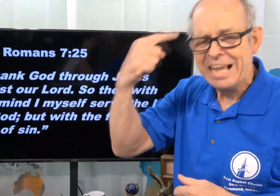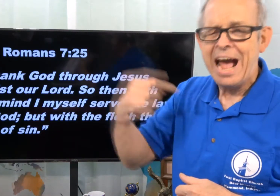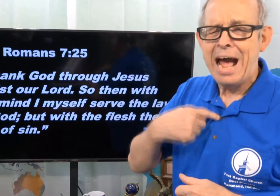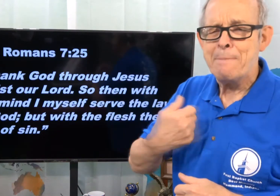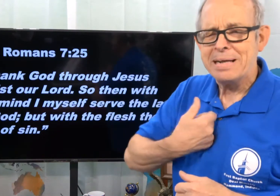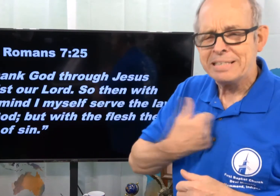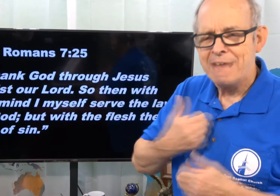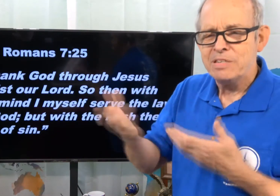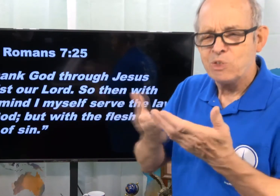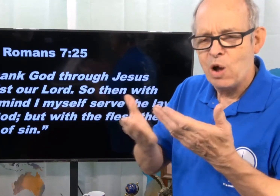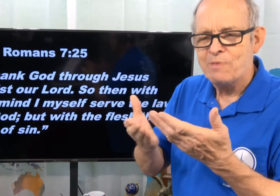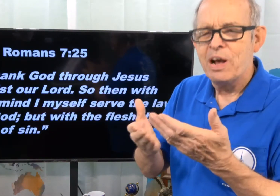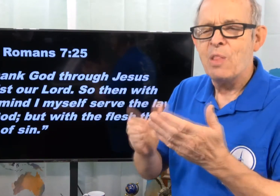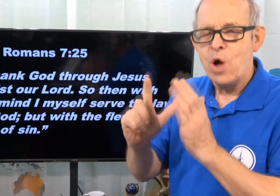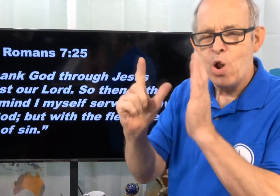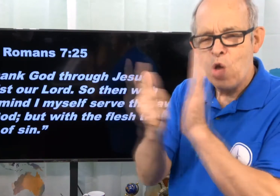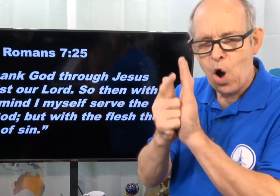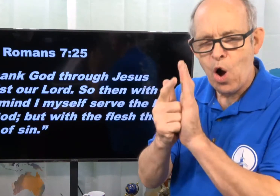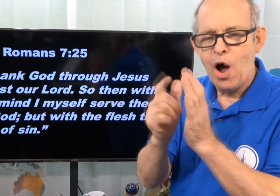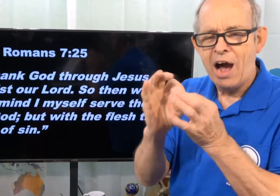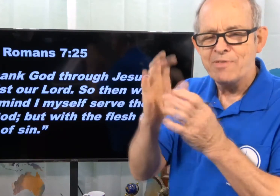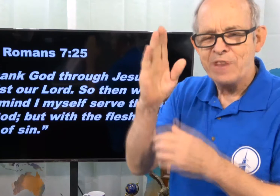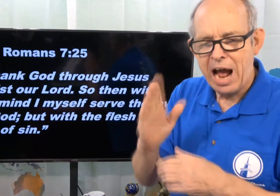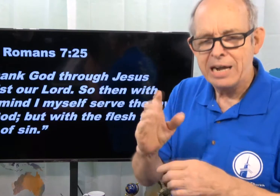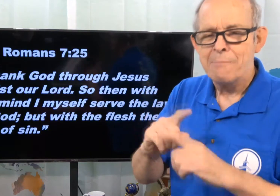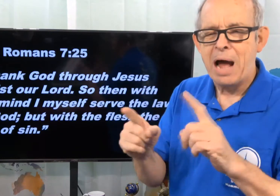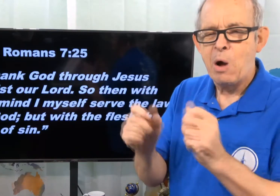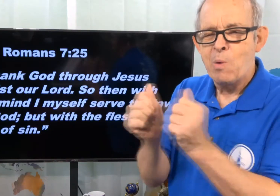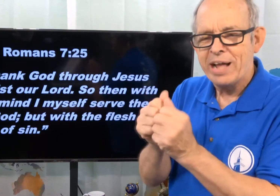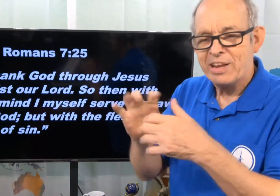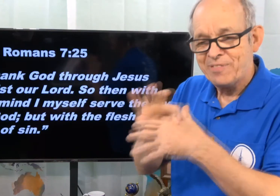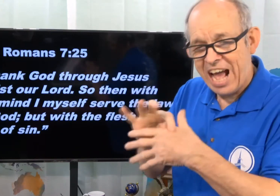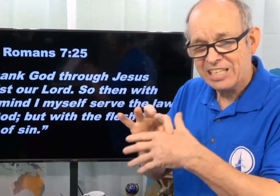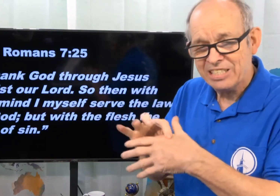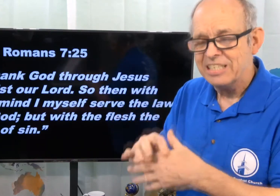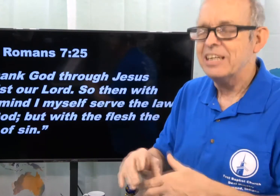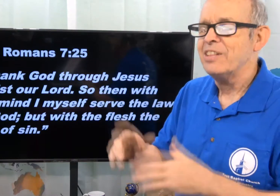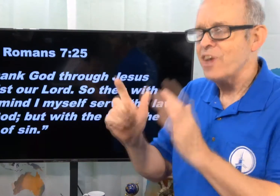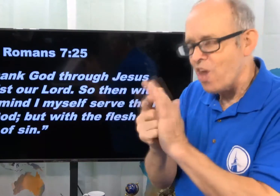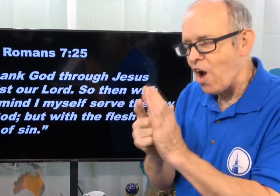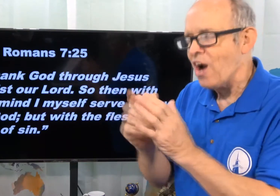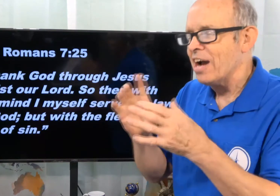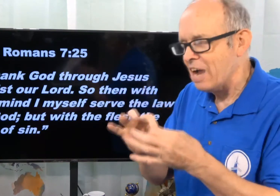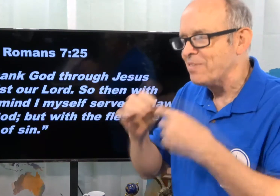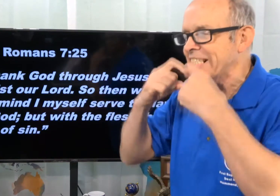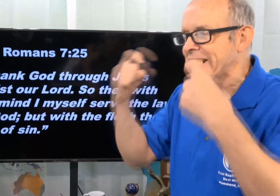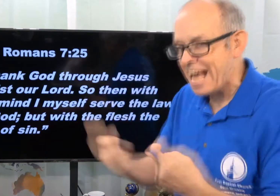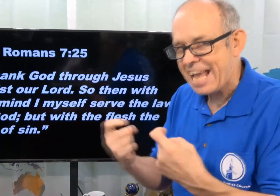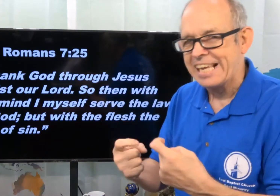I myself serve the law of God, but with the flesh, the law of sin.